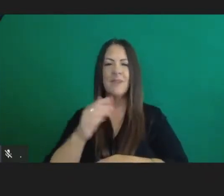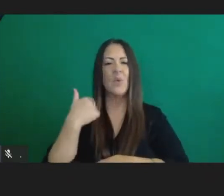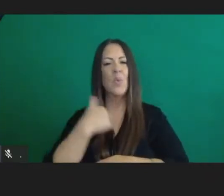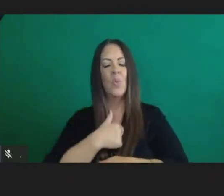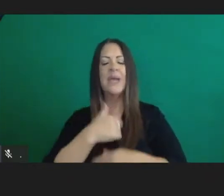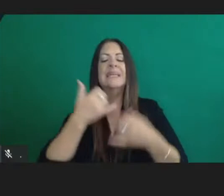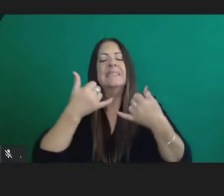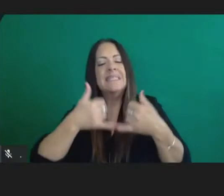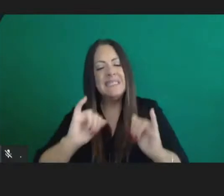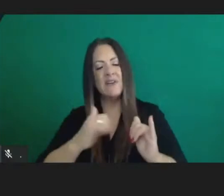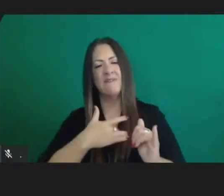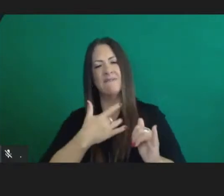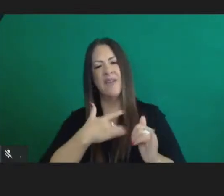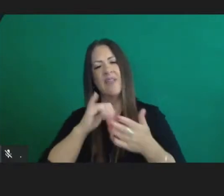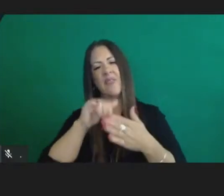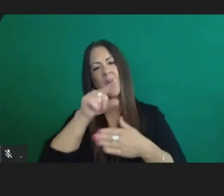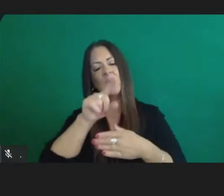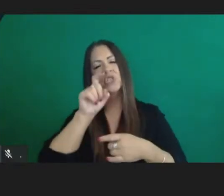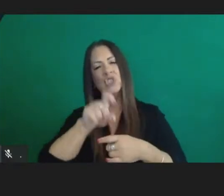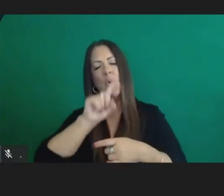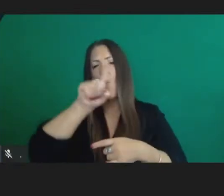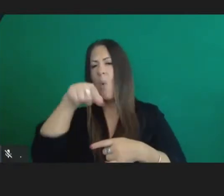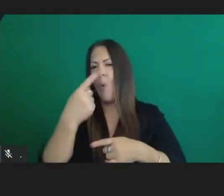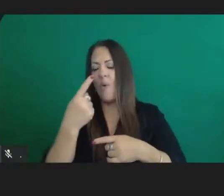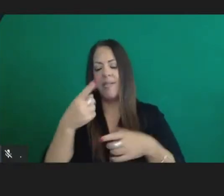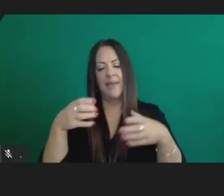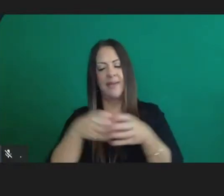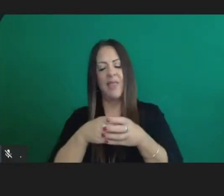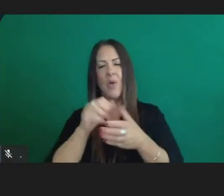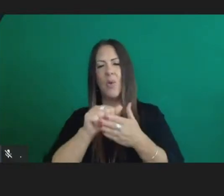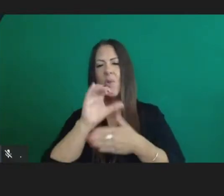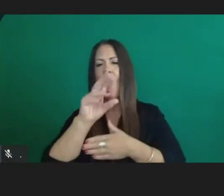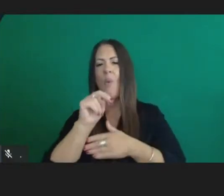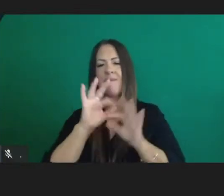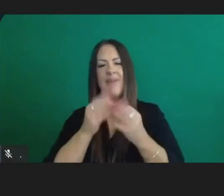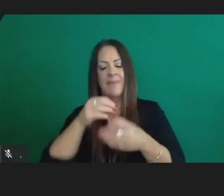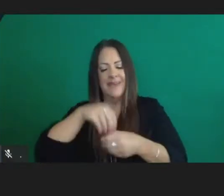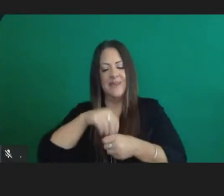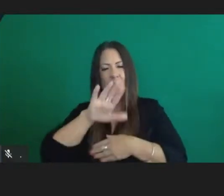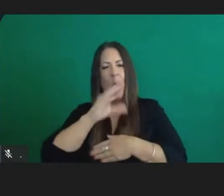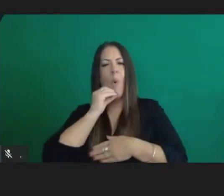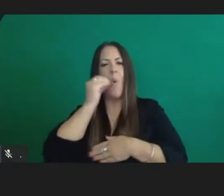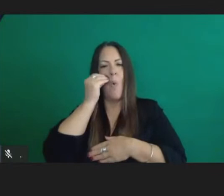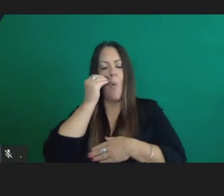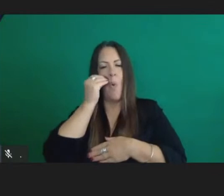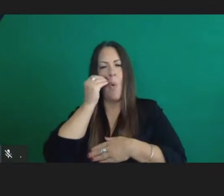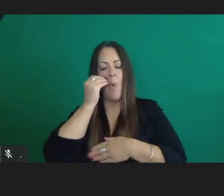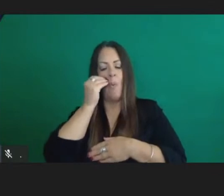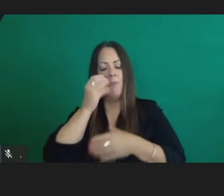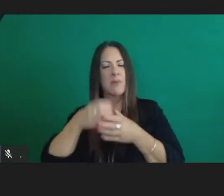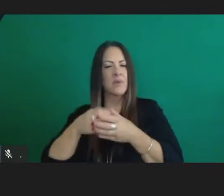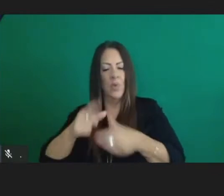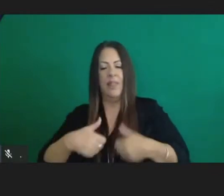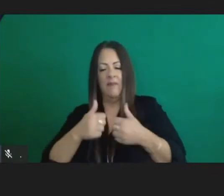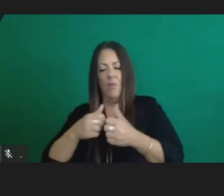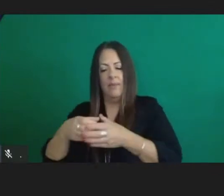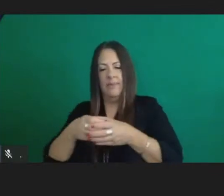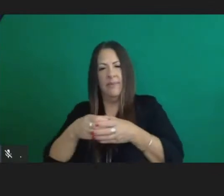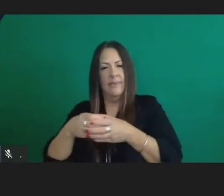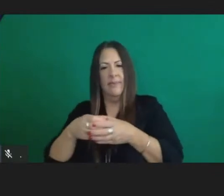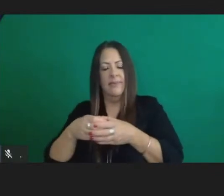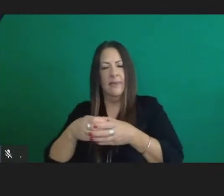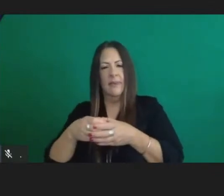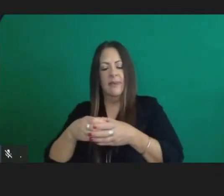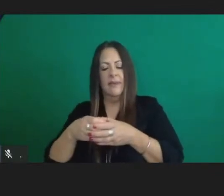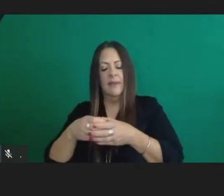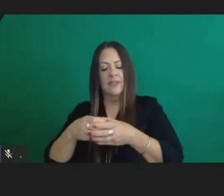know, spending time with your household alone is the way that we can reduce transmission the